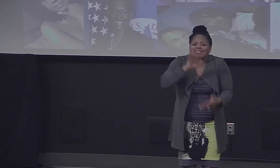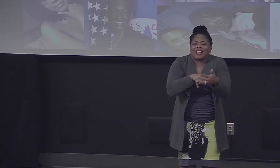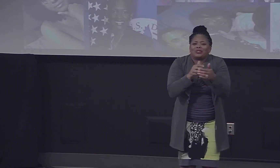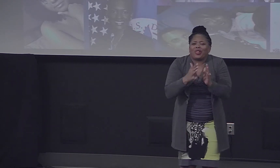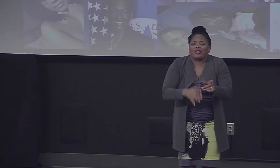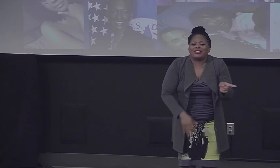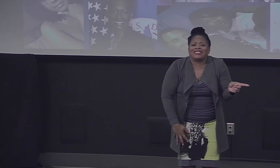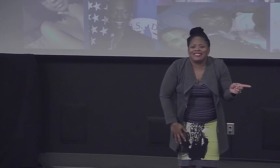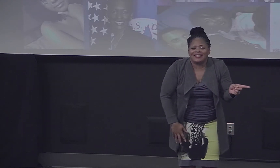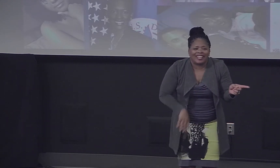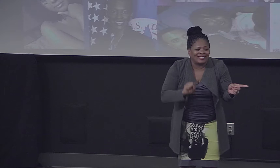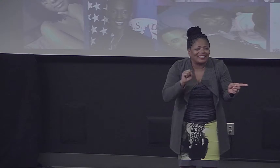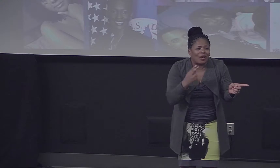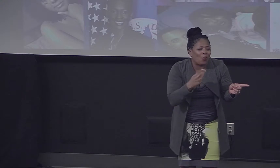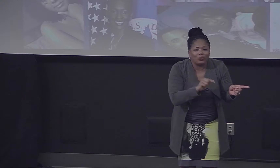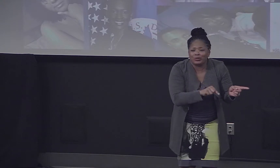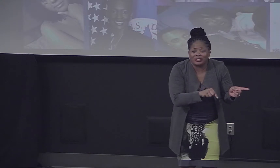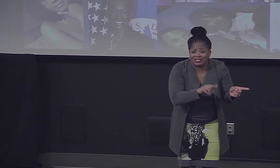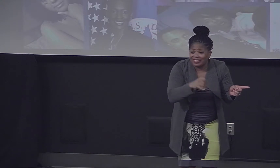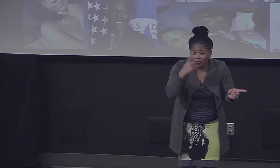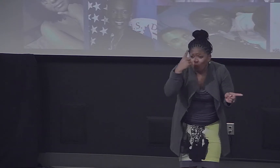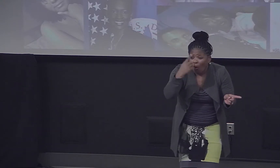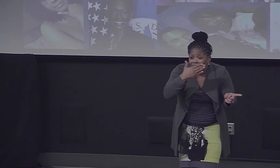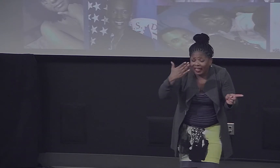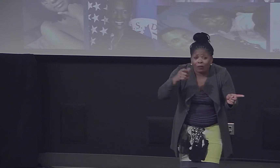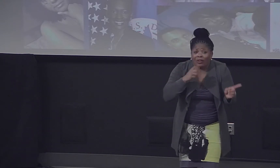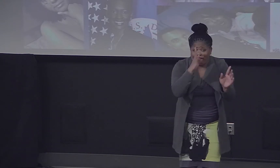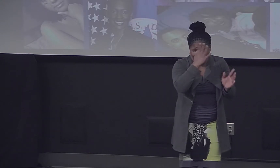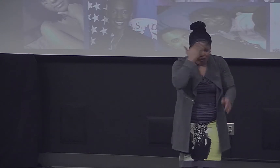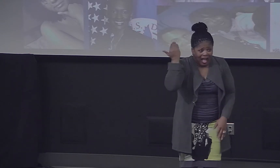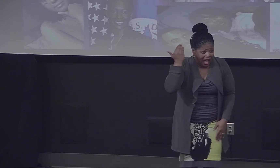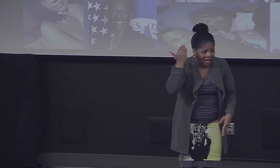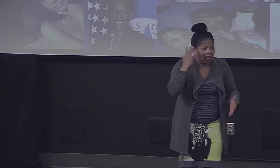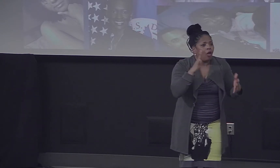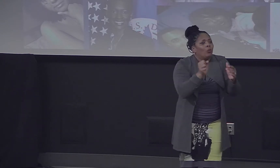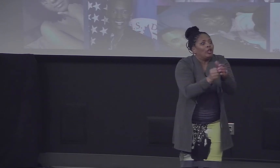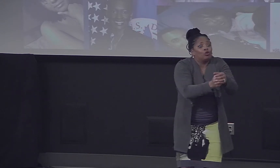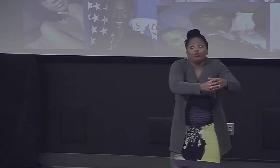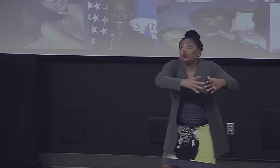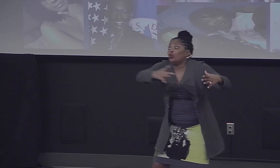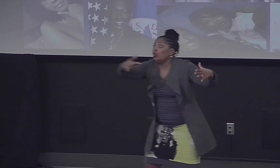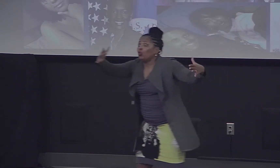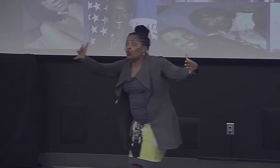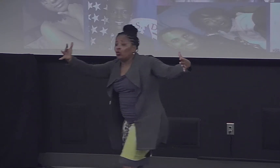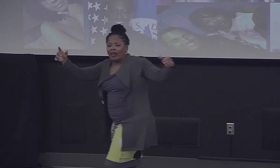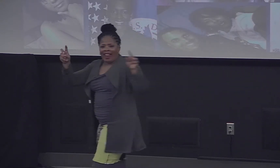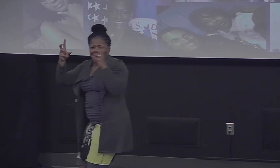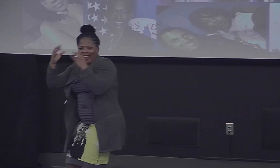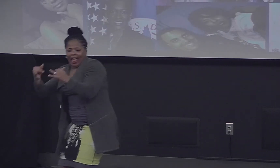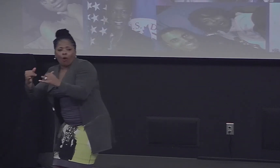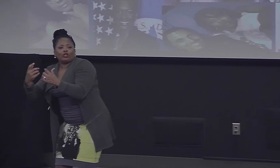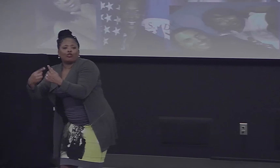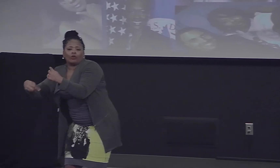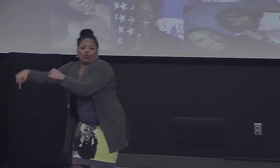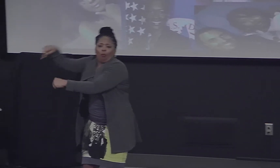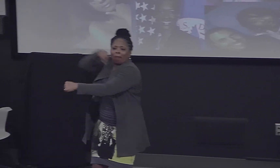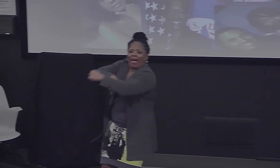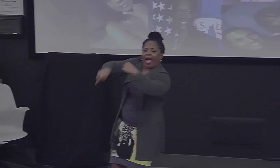come along the way, maybe we've forgotten about some of the stakeholders, the consumers. So we've grown, it's become